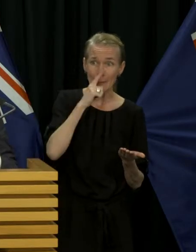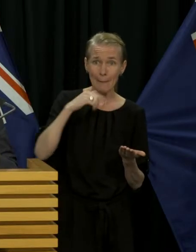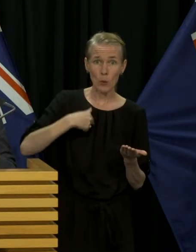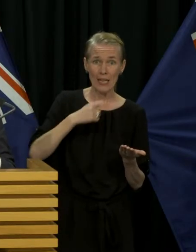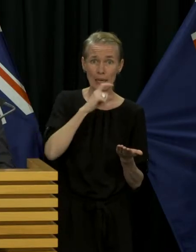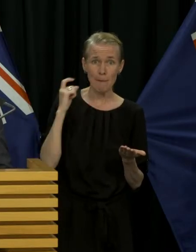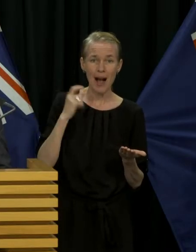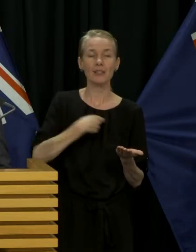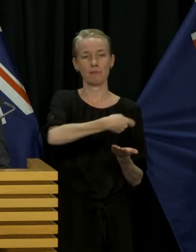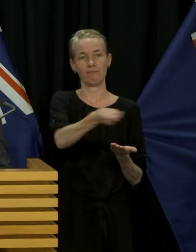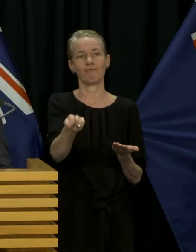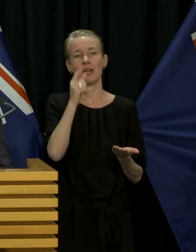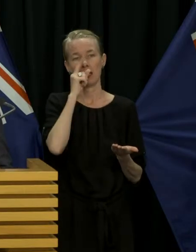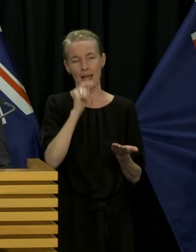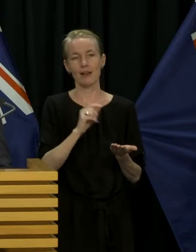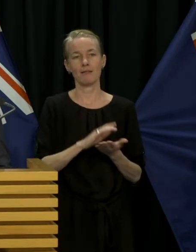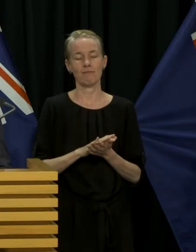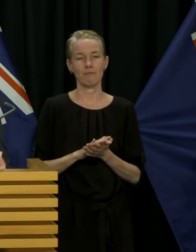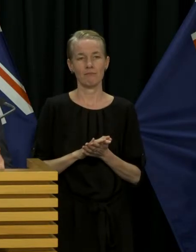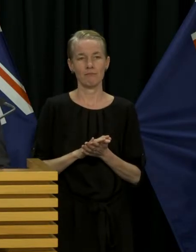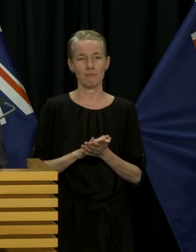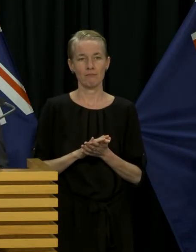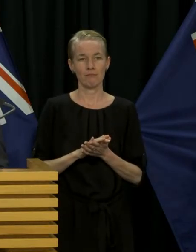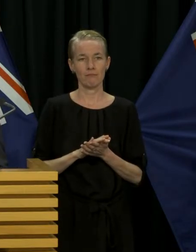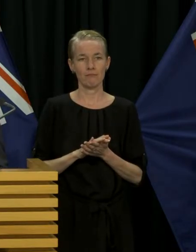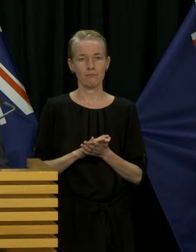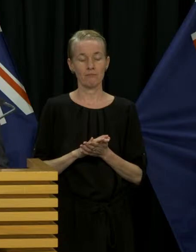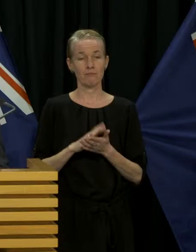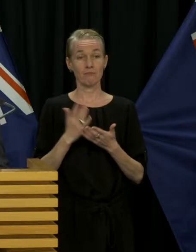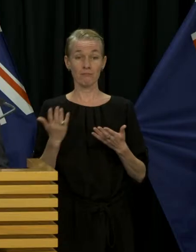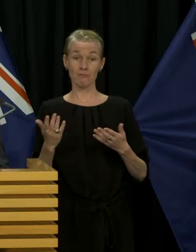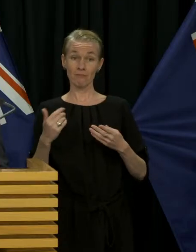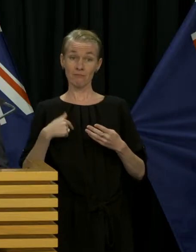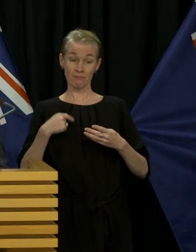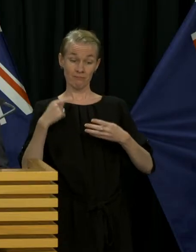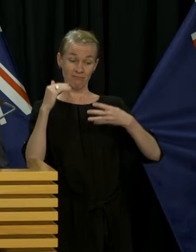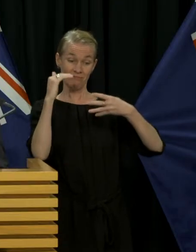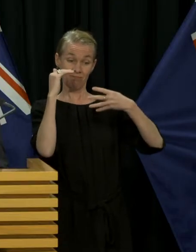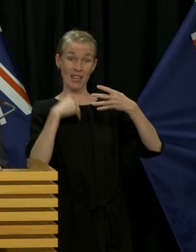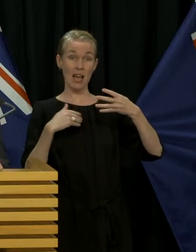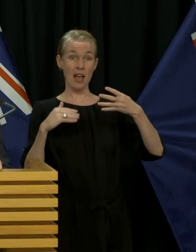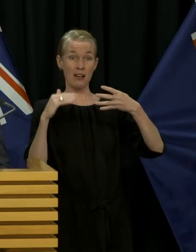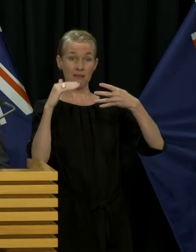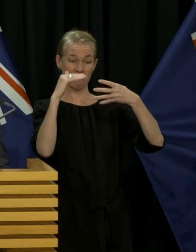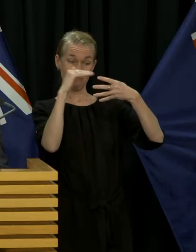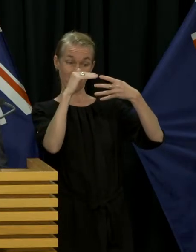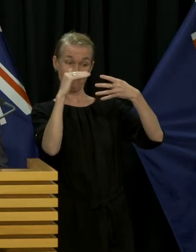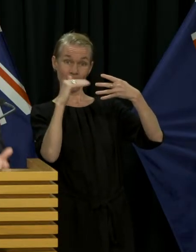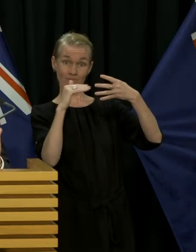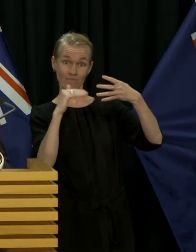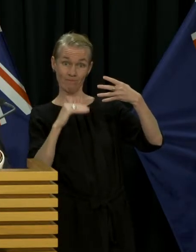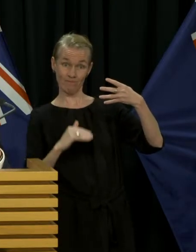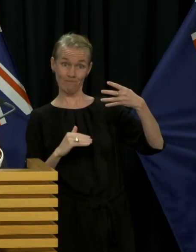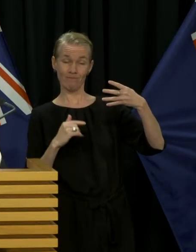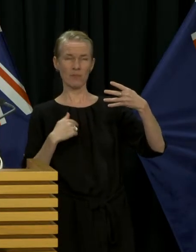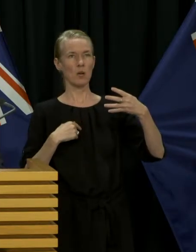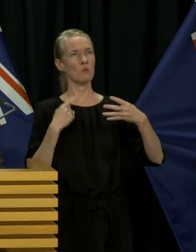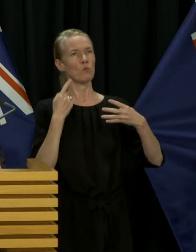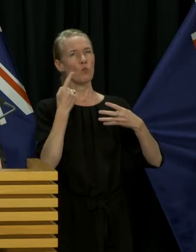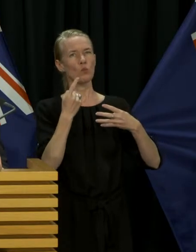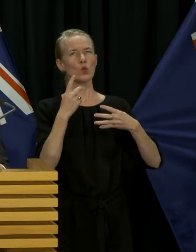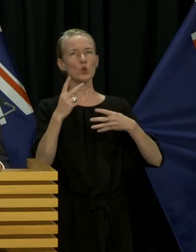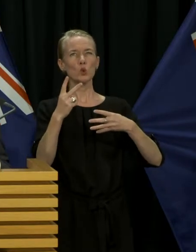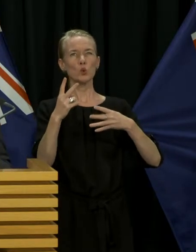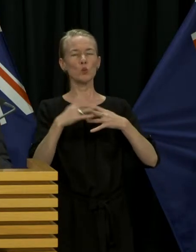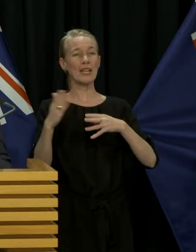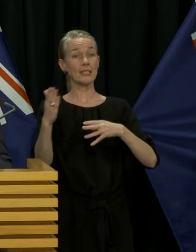so. Going back to our alert level framework and the announcement the Prime Minister and I made week before last, where